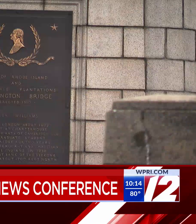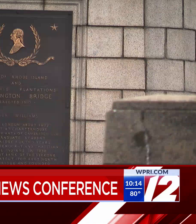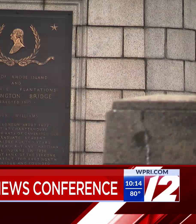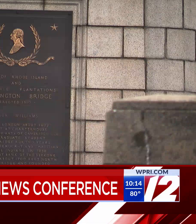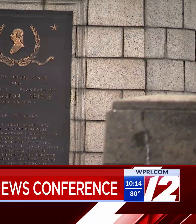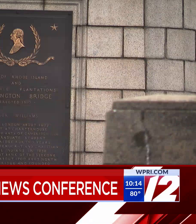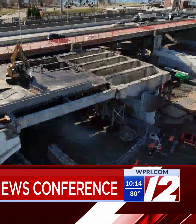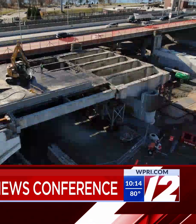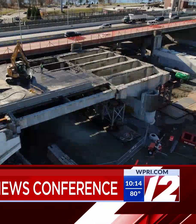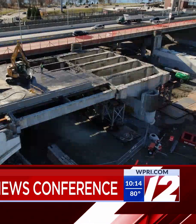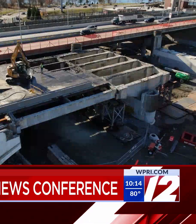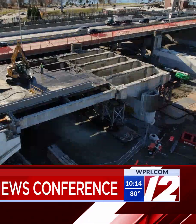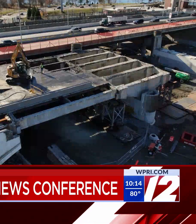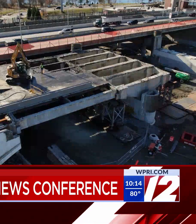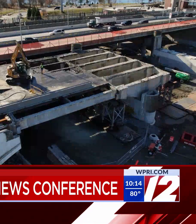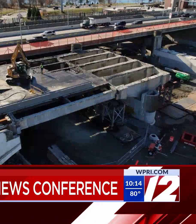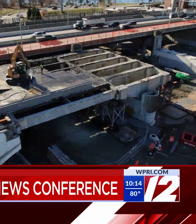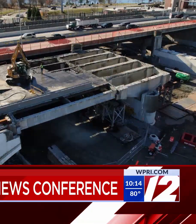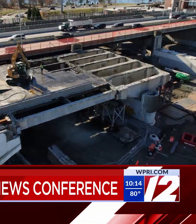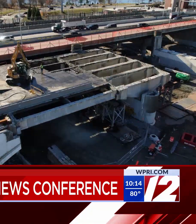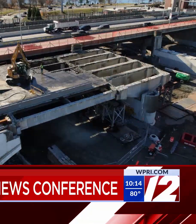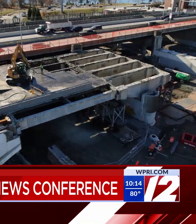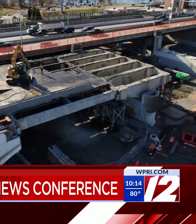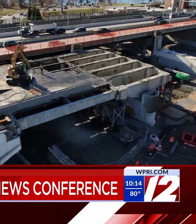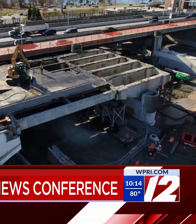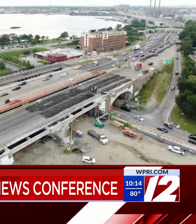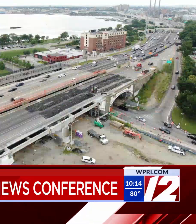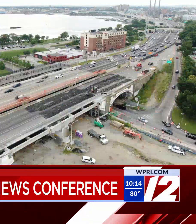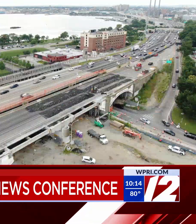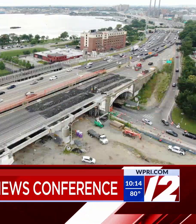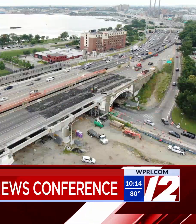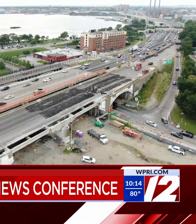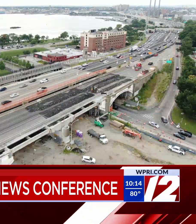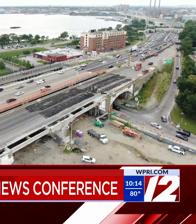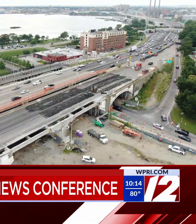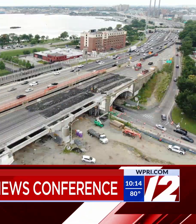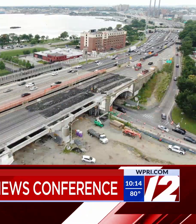They've drawn down on their expertise